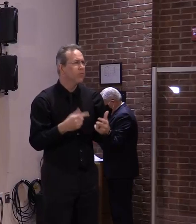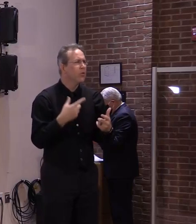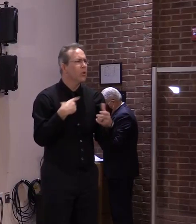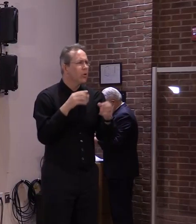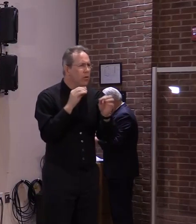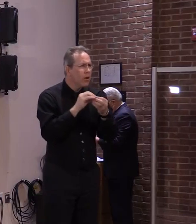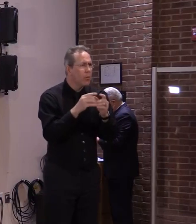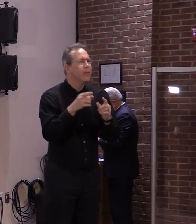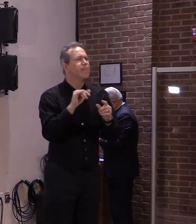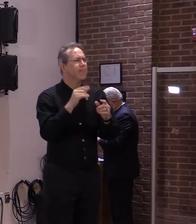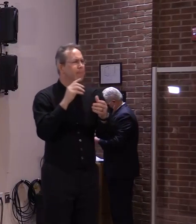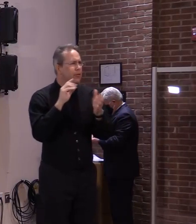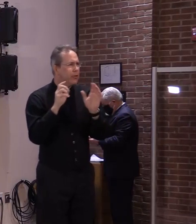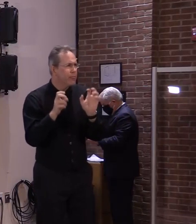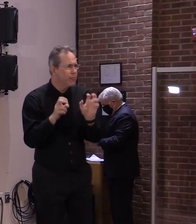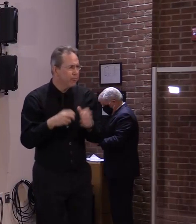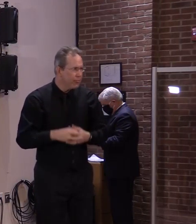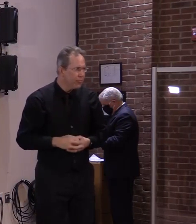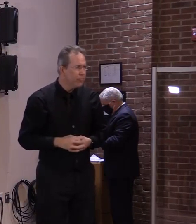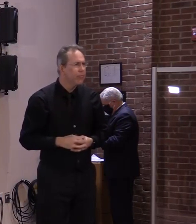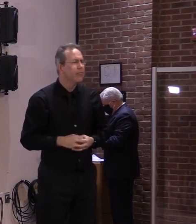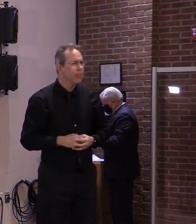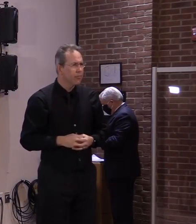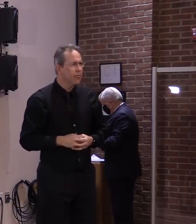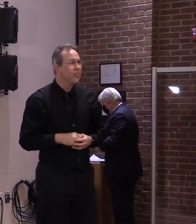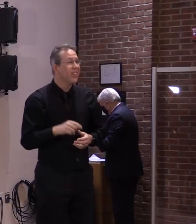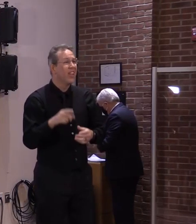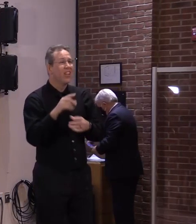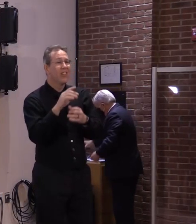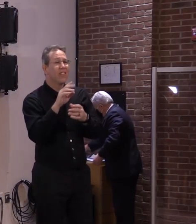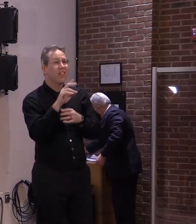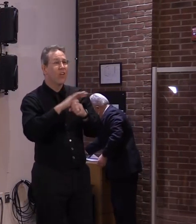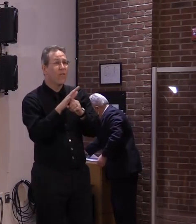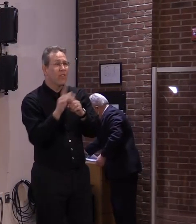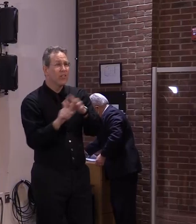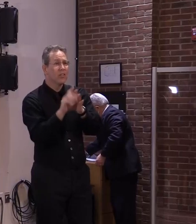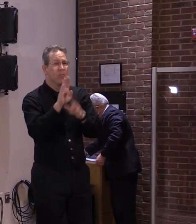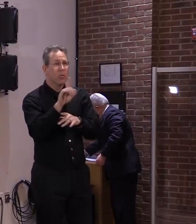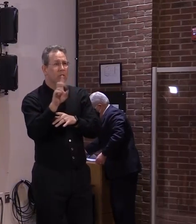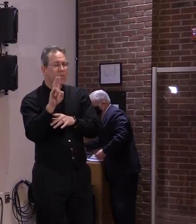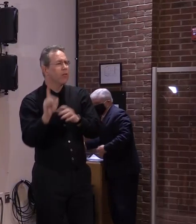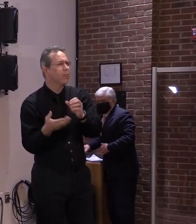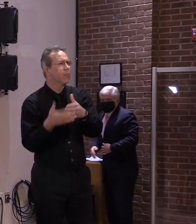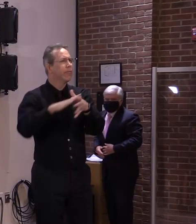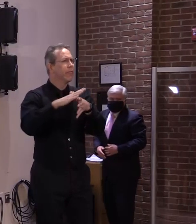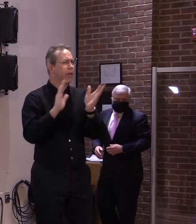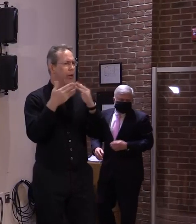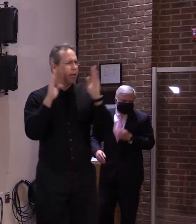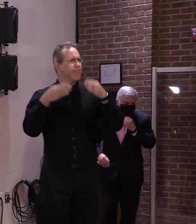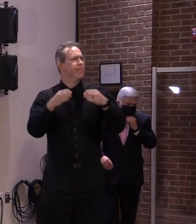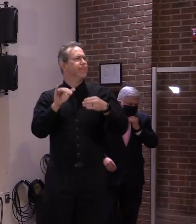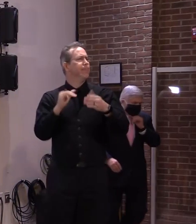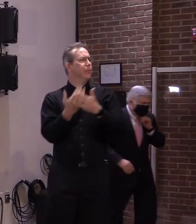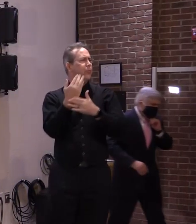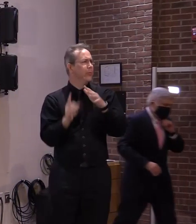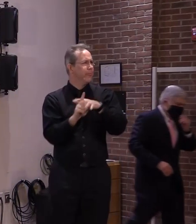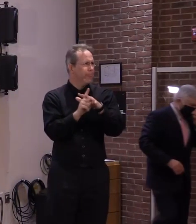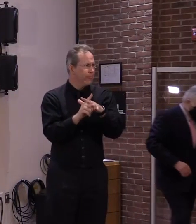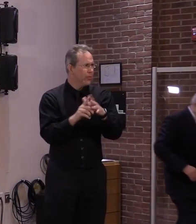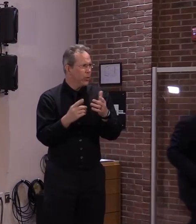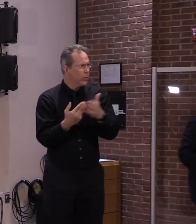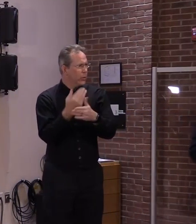March. This set up a critical race, as Dr. Levine has mentioned, between the variant and the vaccine. And through much